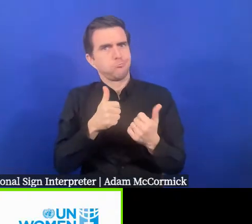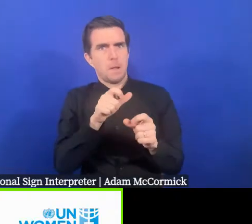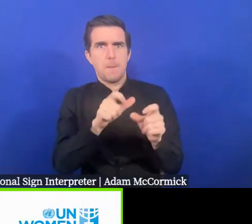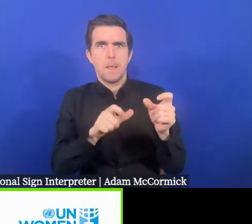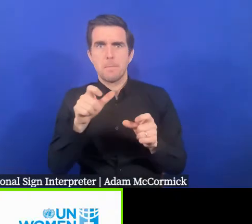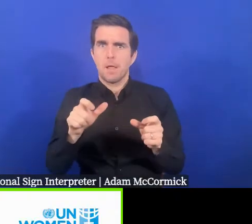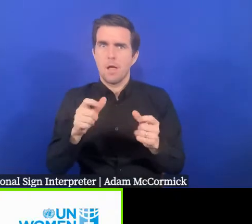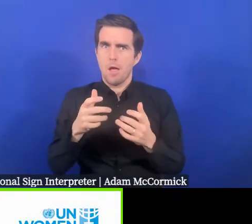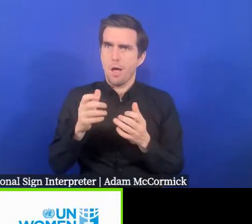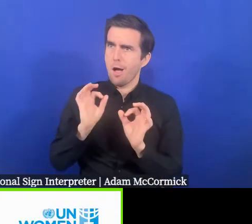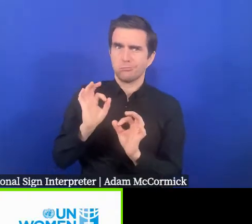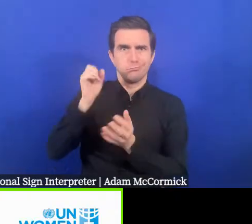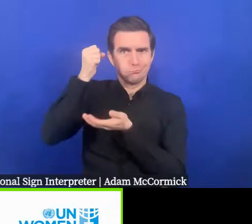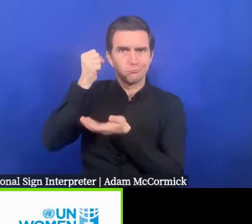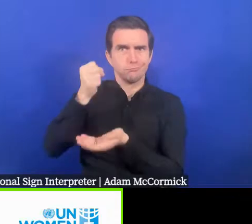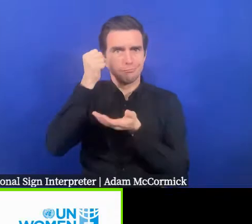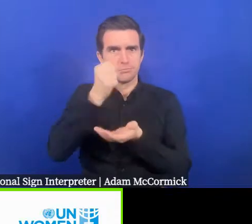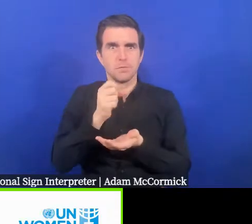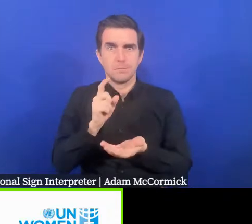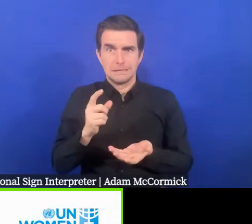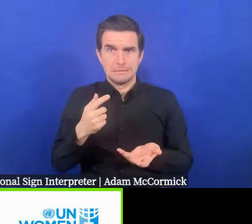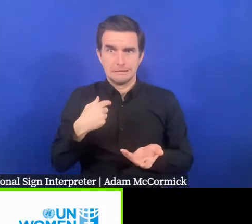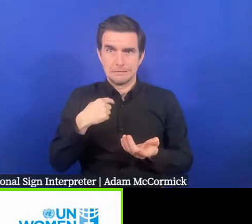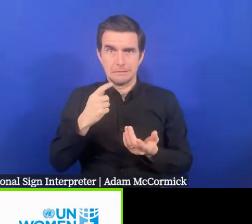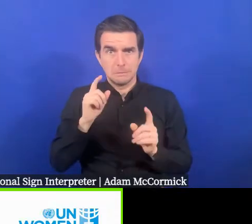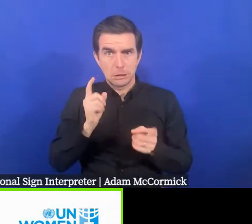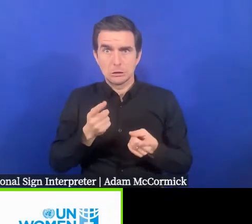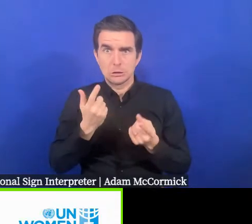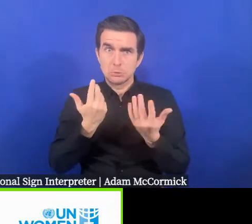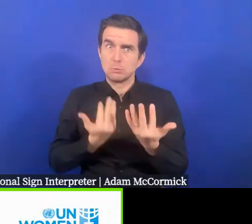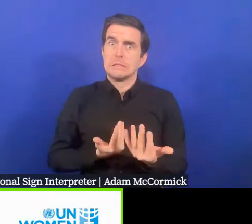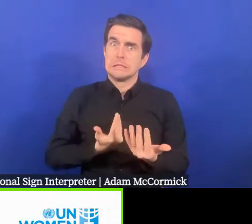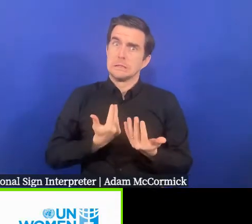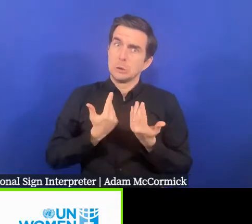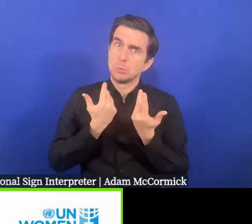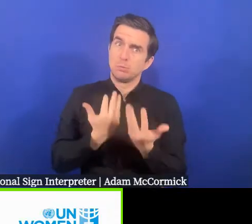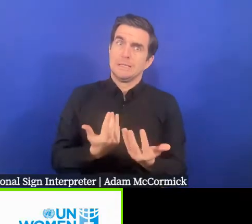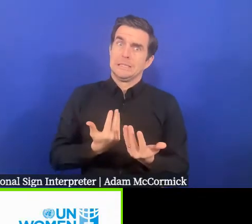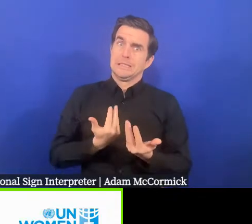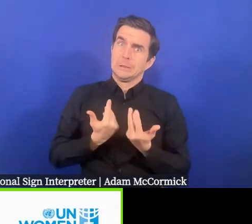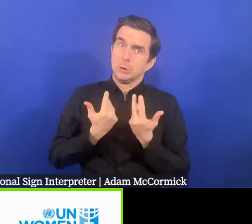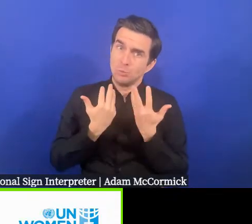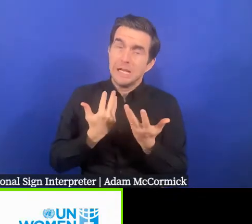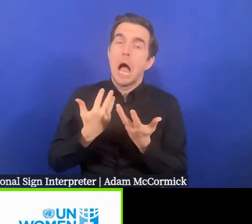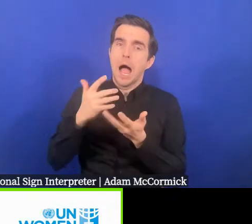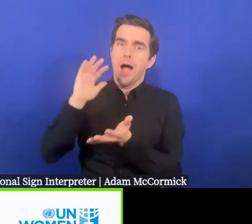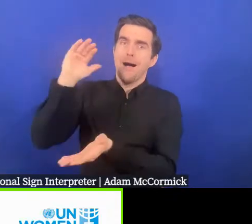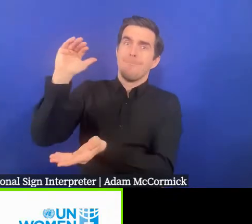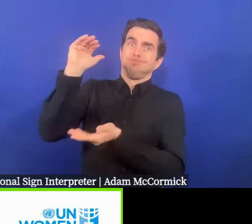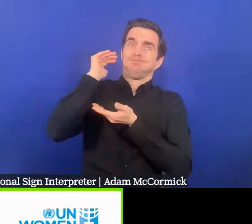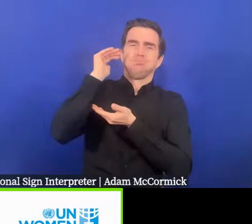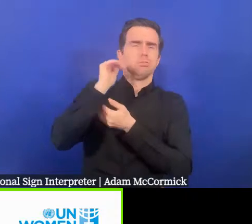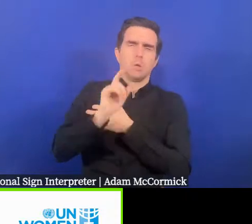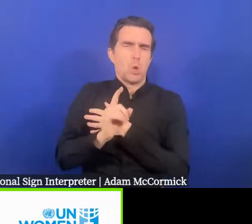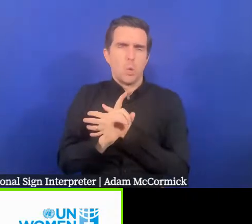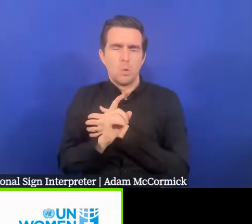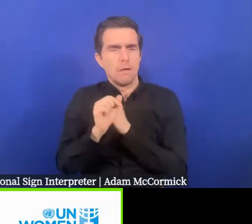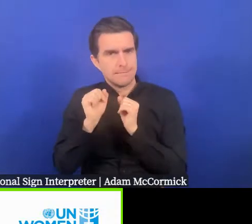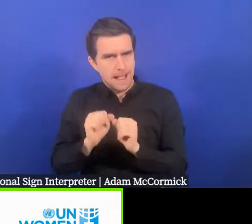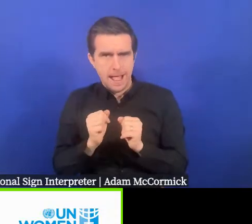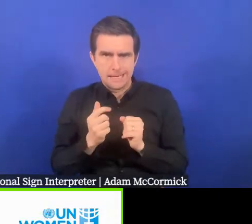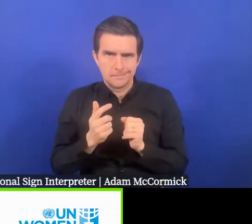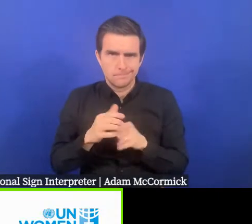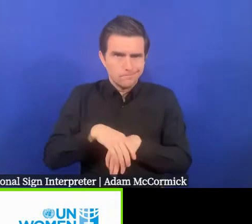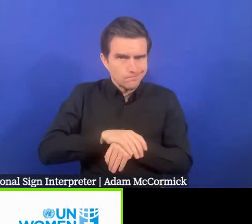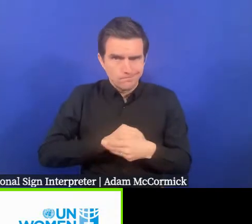certainly, to get started, you mentioned various ways of doing that, the importance of working with women's